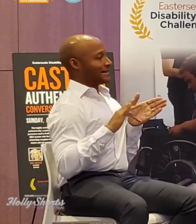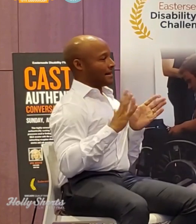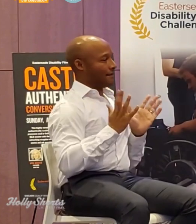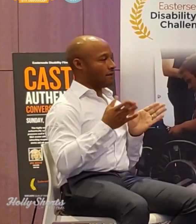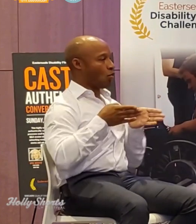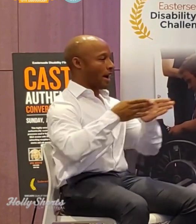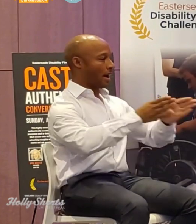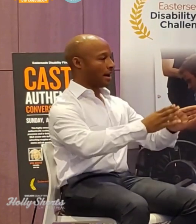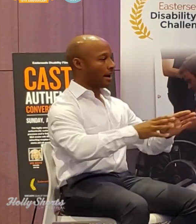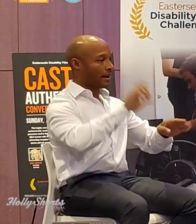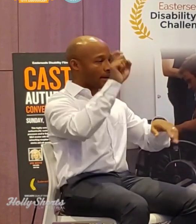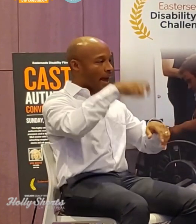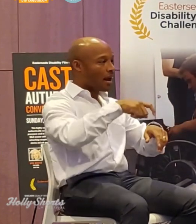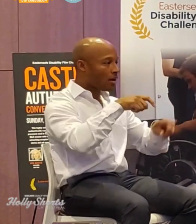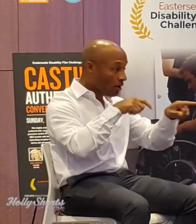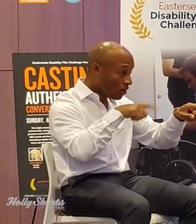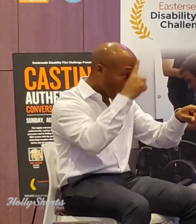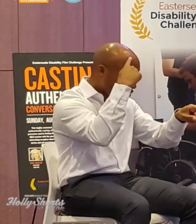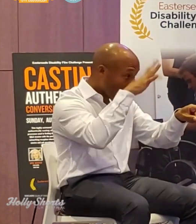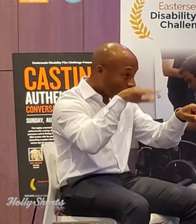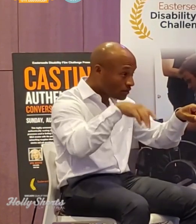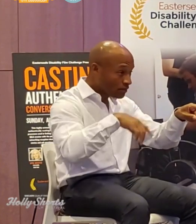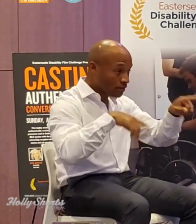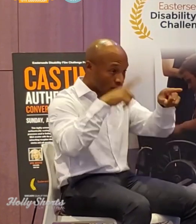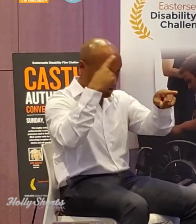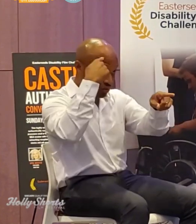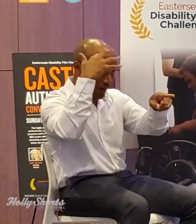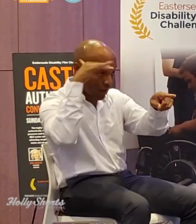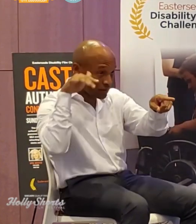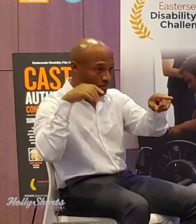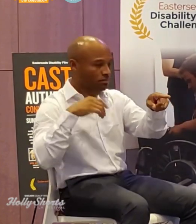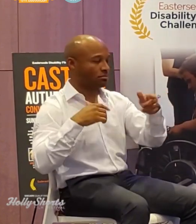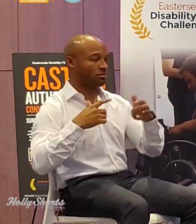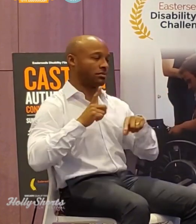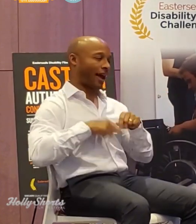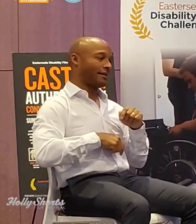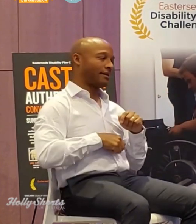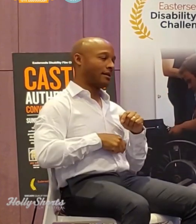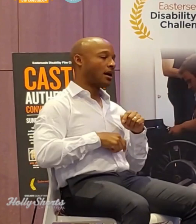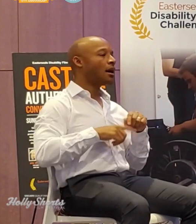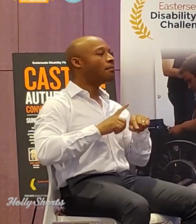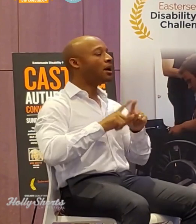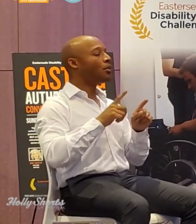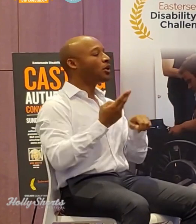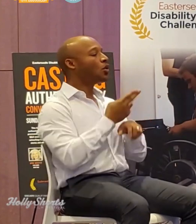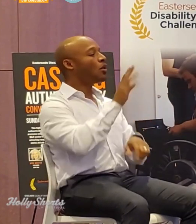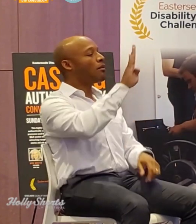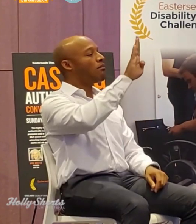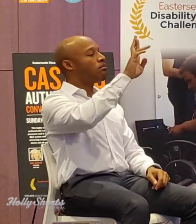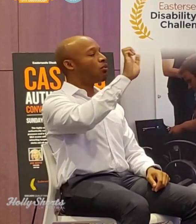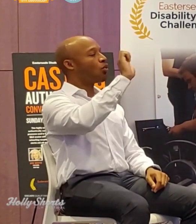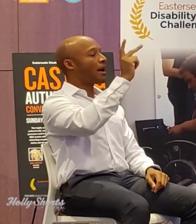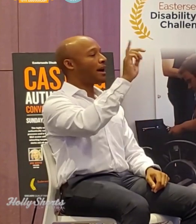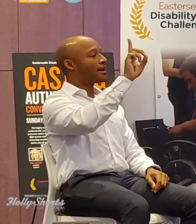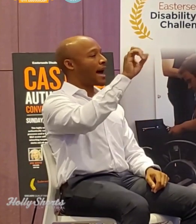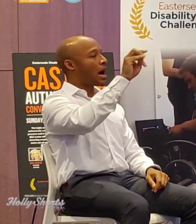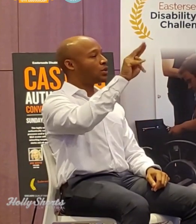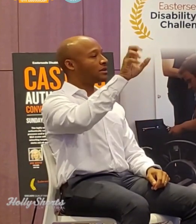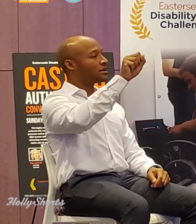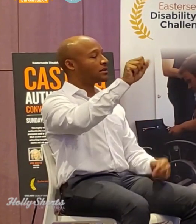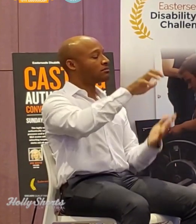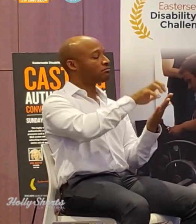Are you neurodiverse? Are you, you know, I can't really do that. But we spell it out in the breakdowns. We spell it out in our flyers. We spell, like, this is what we're looking